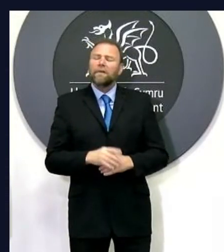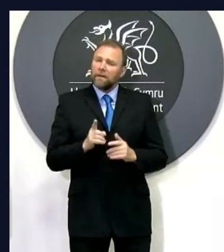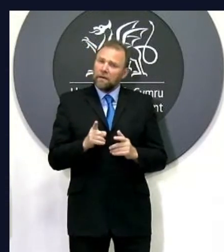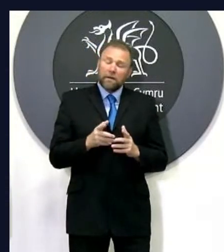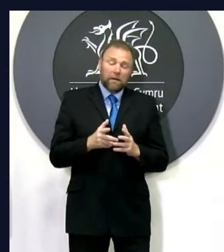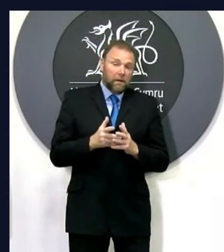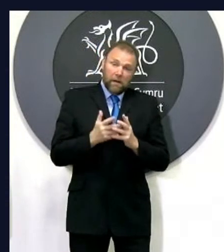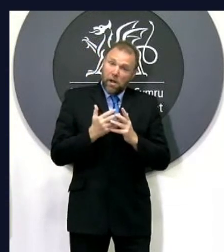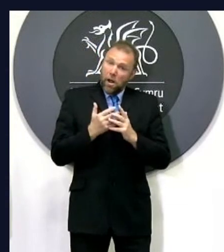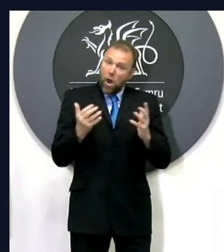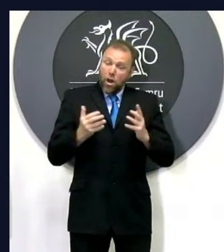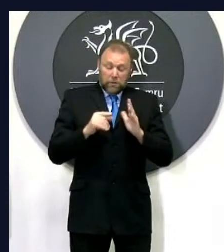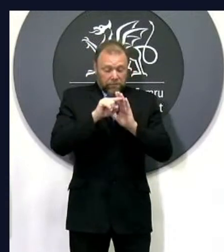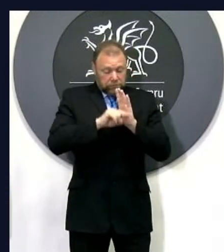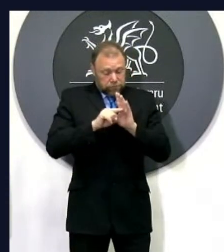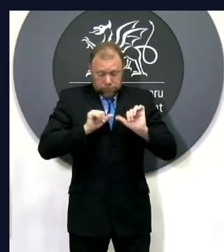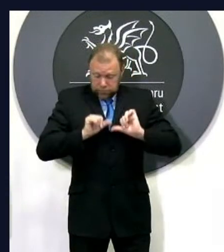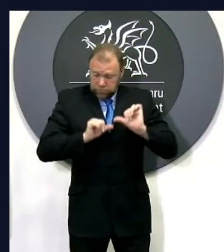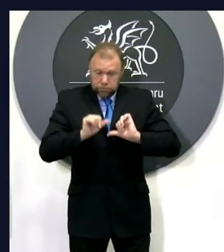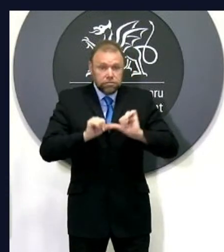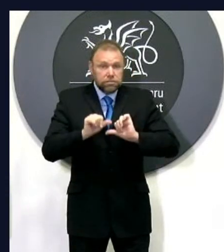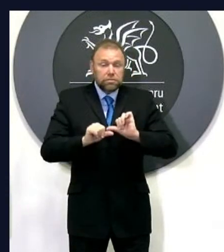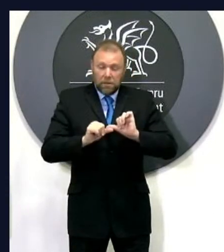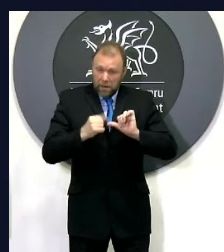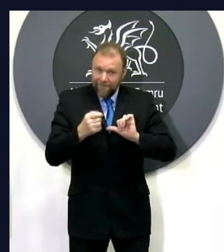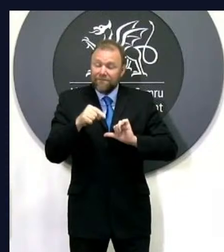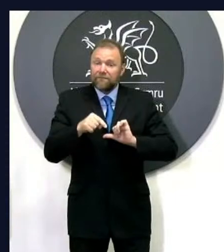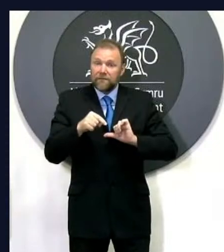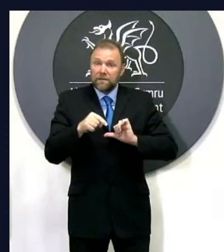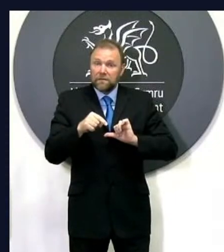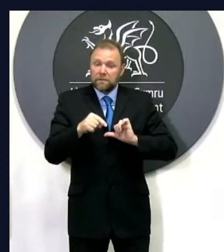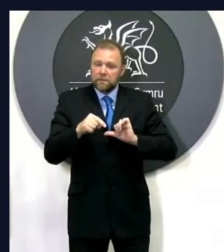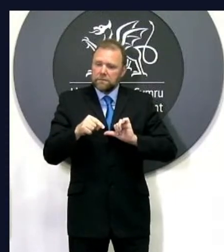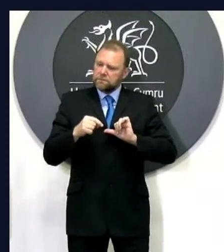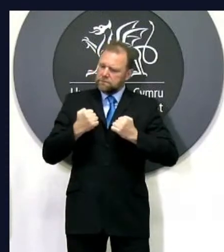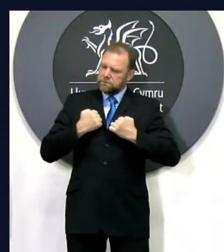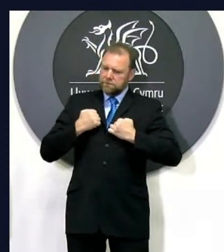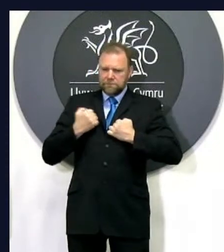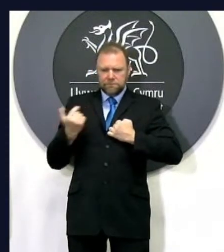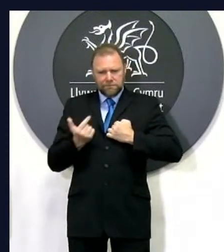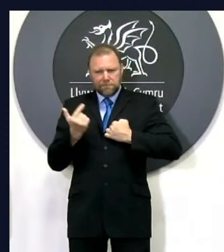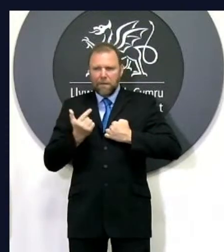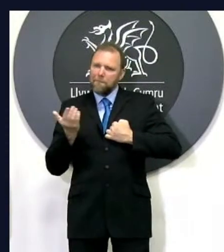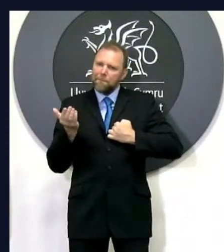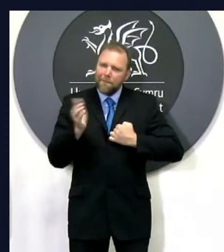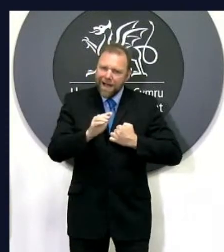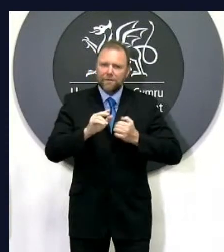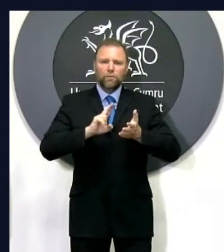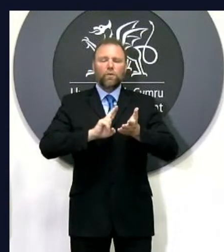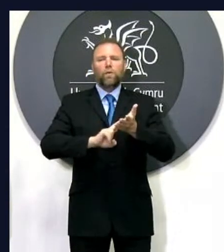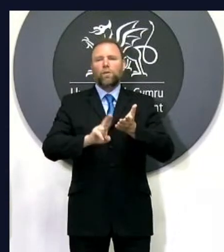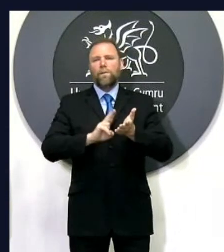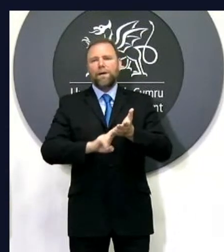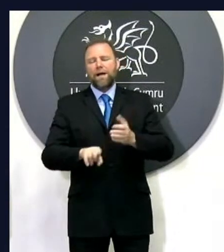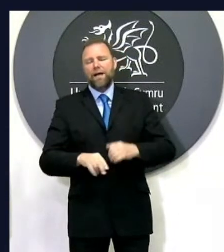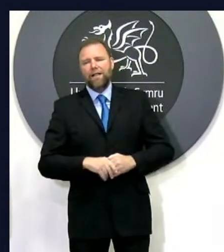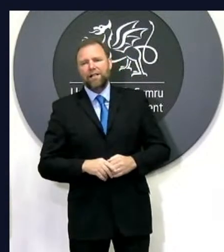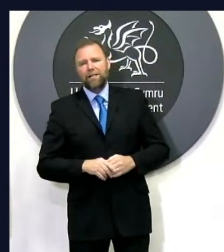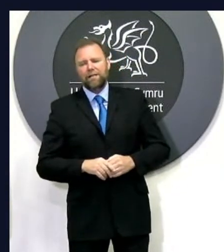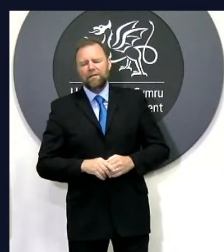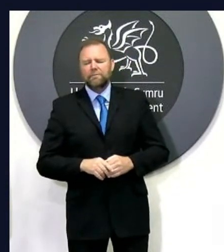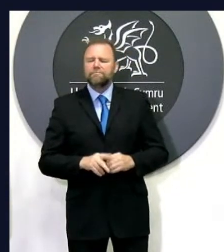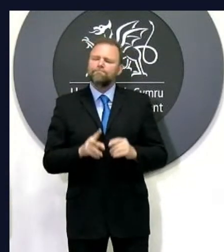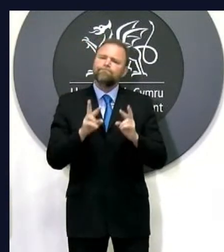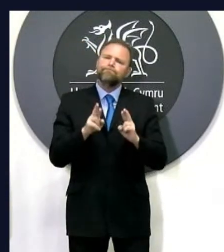measures, a series of steps forward in our journey back towards normality, and will give